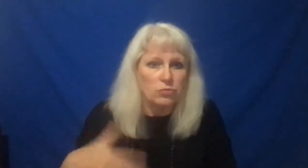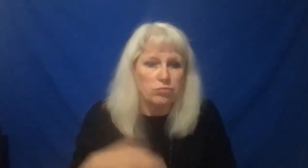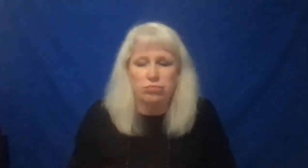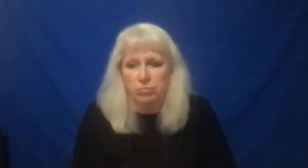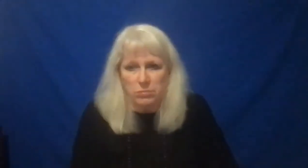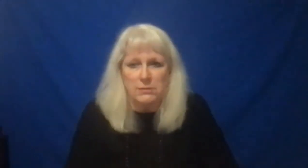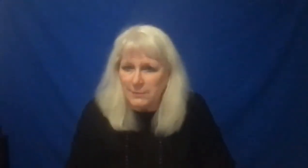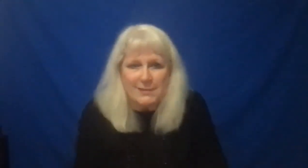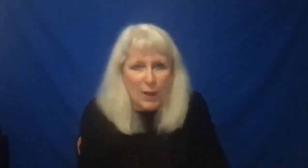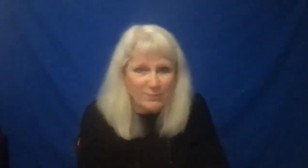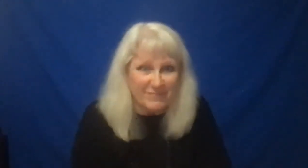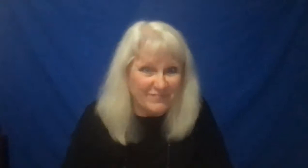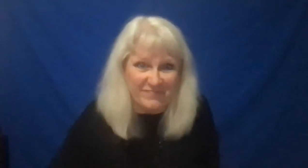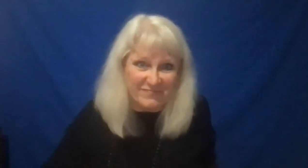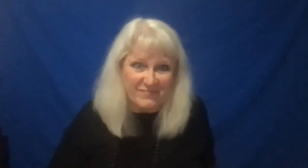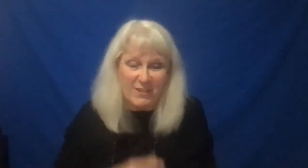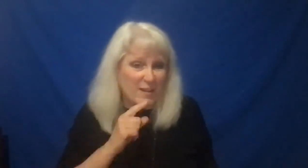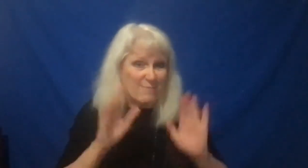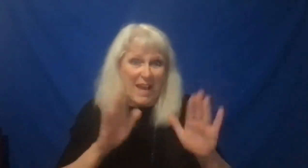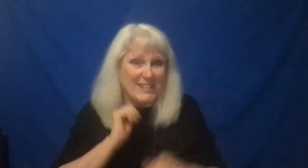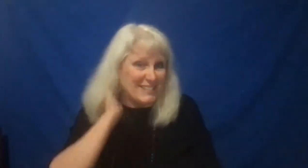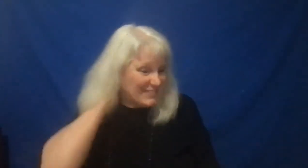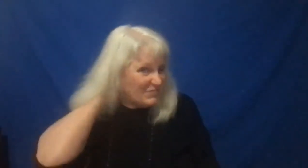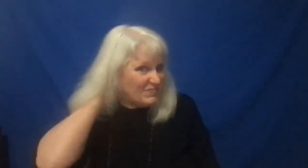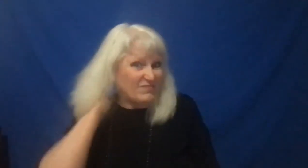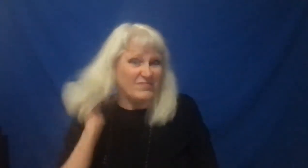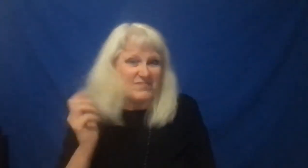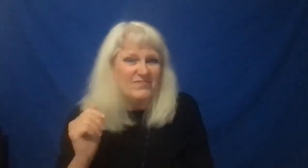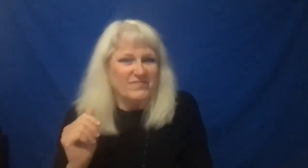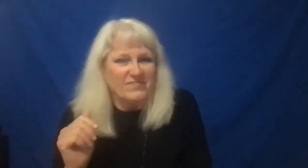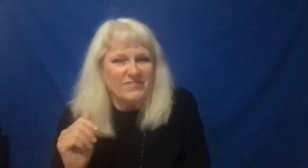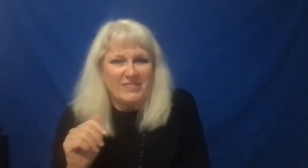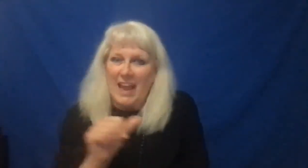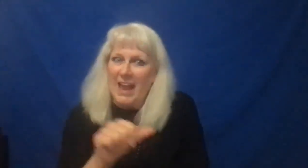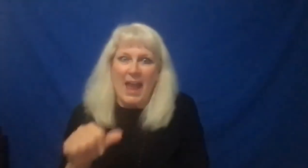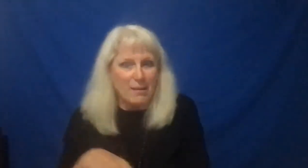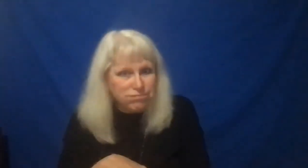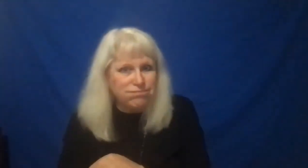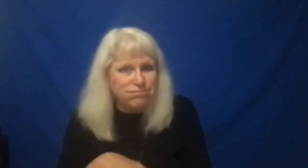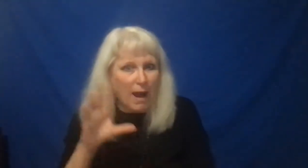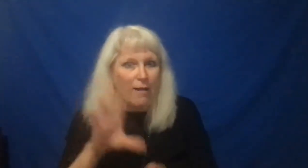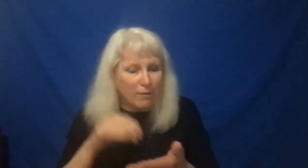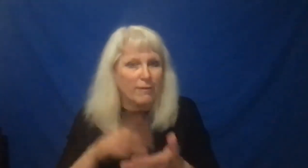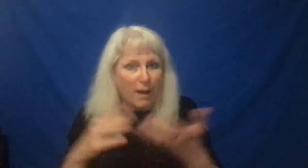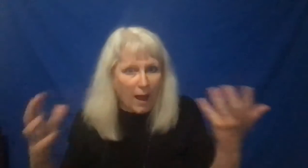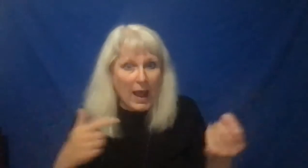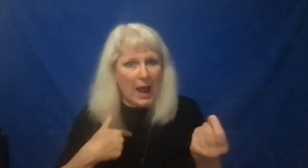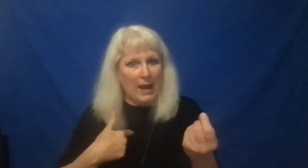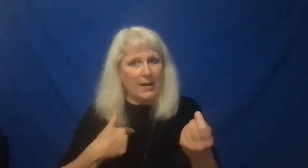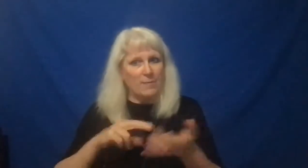amazed at really, really looking at how much I have really grown in my understanding